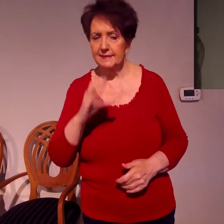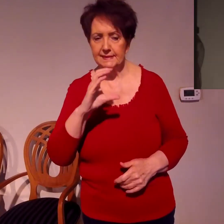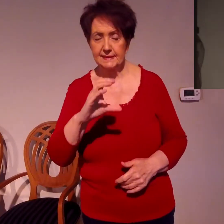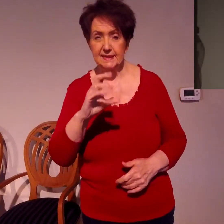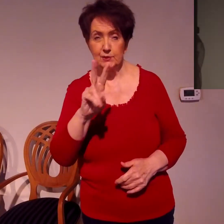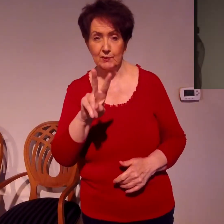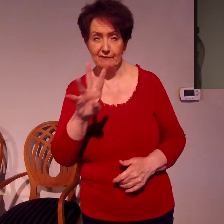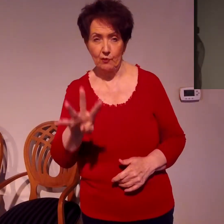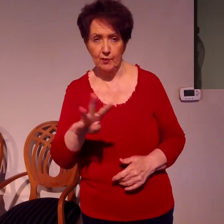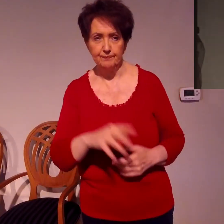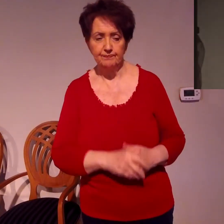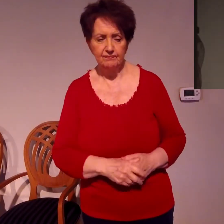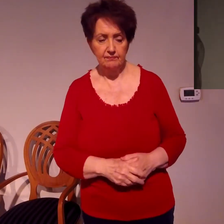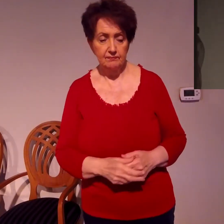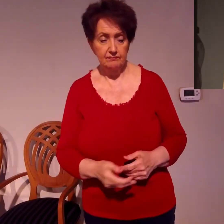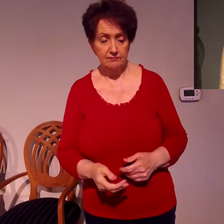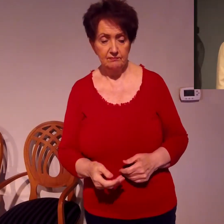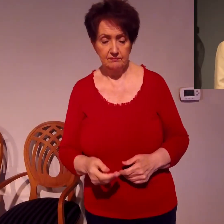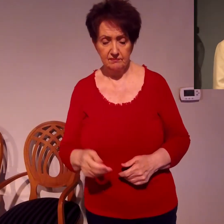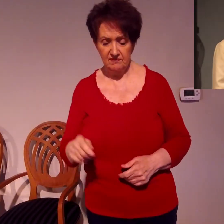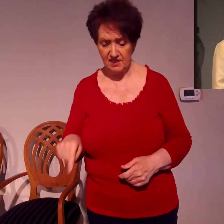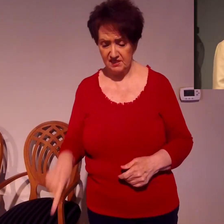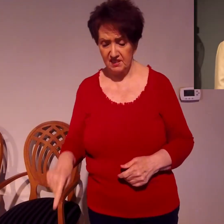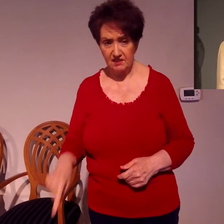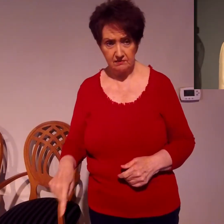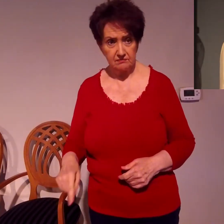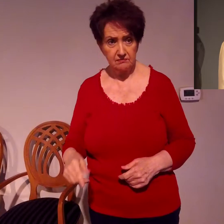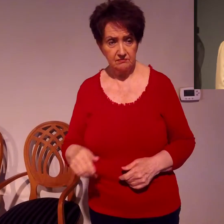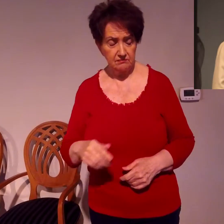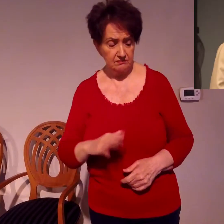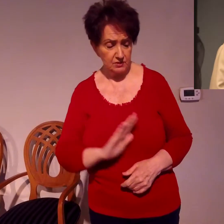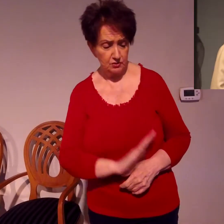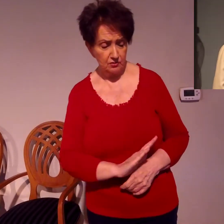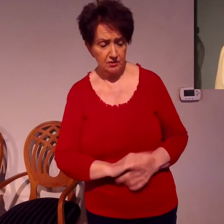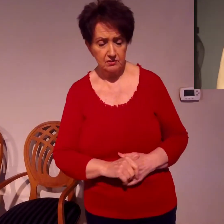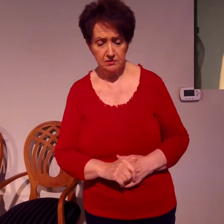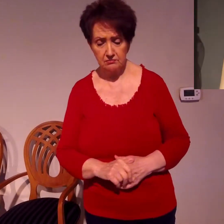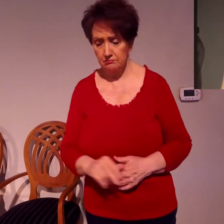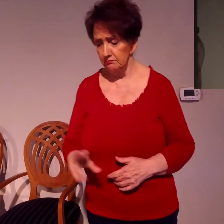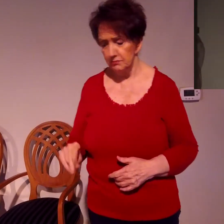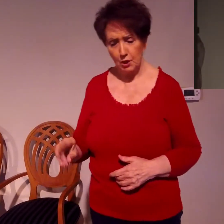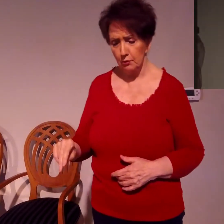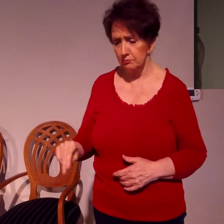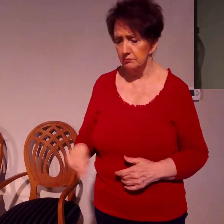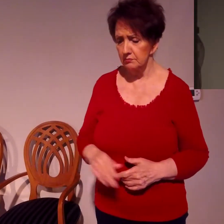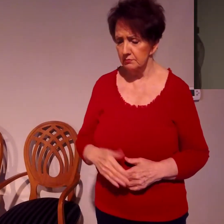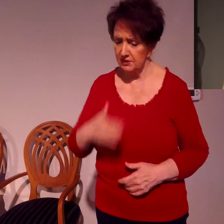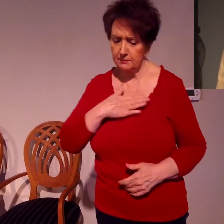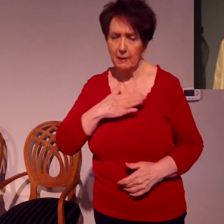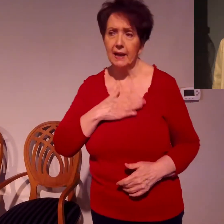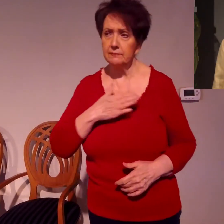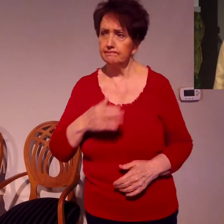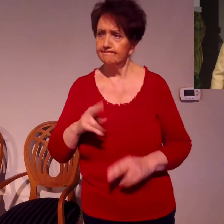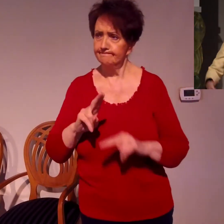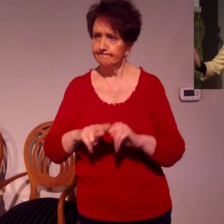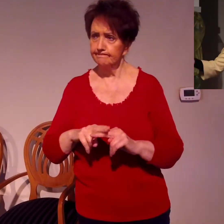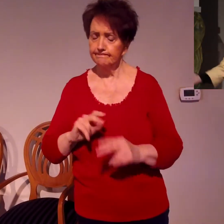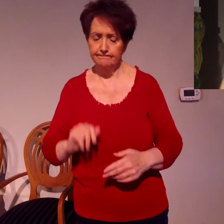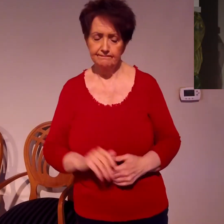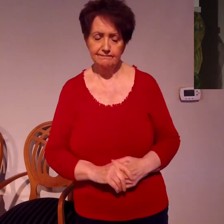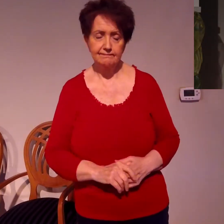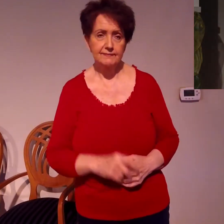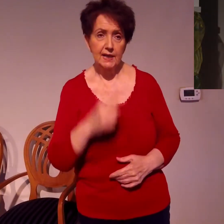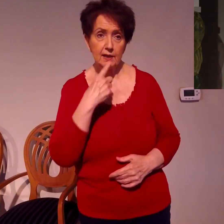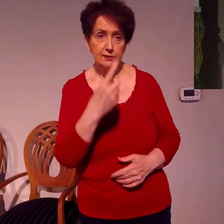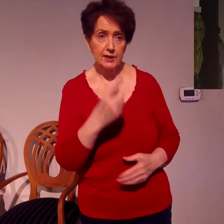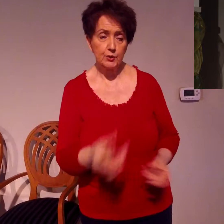airplane. I'm like, is that seat taken? He said, no. I went, okay, it's mine. I could tell you more about